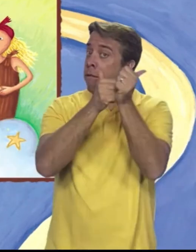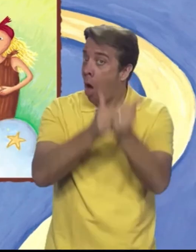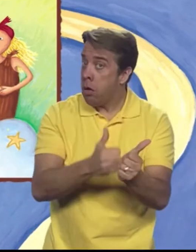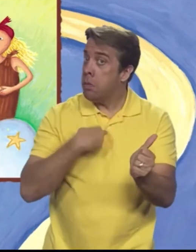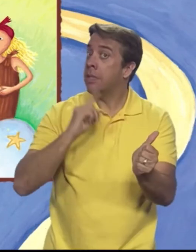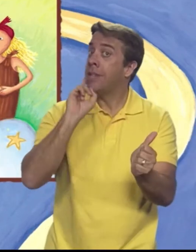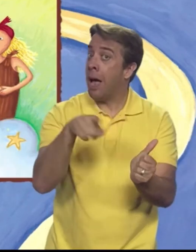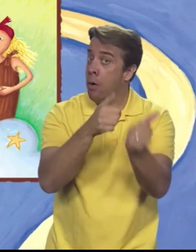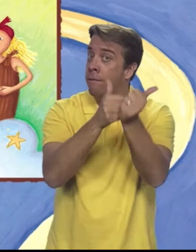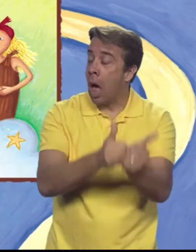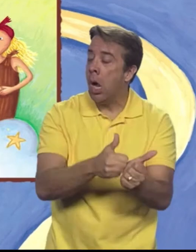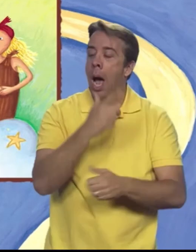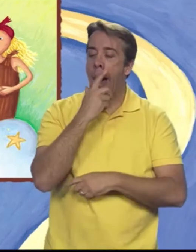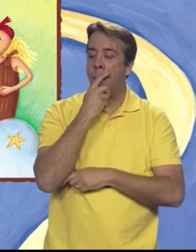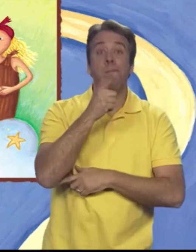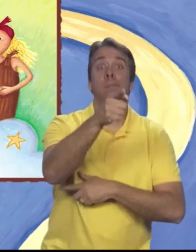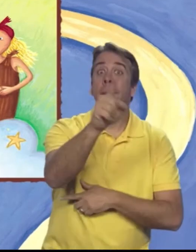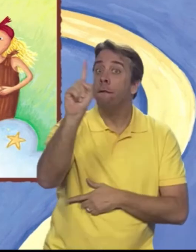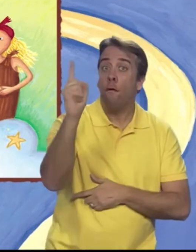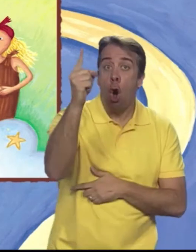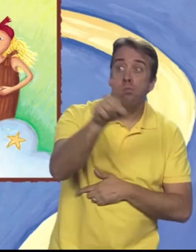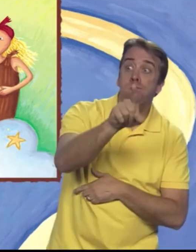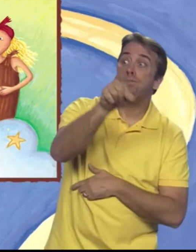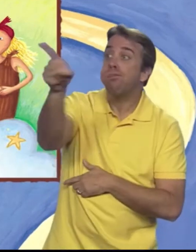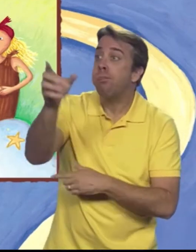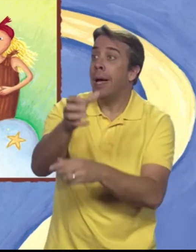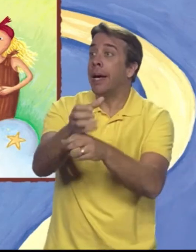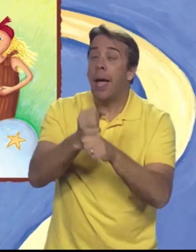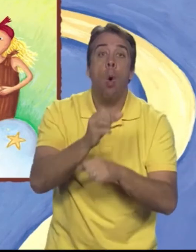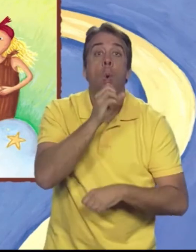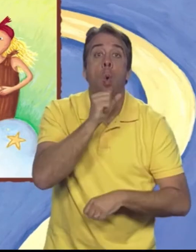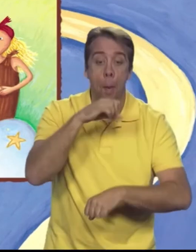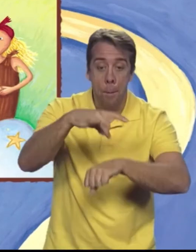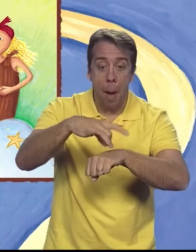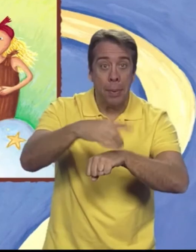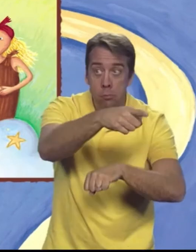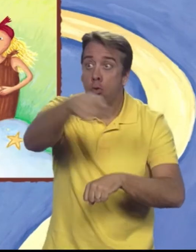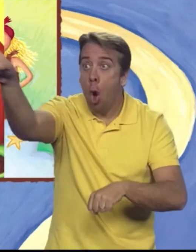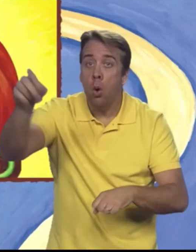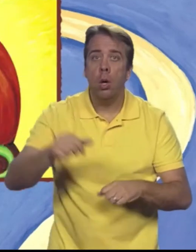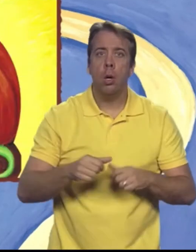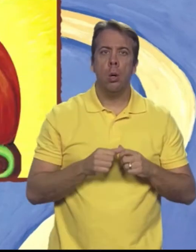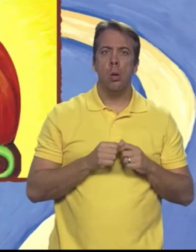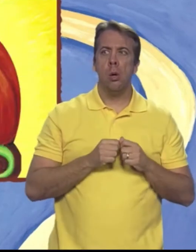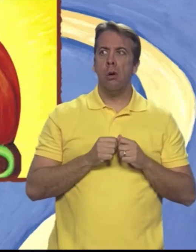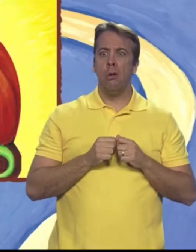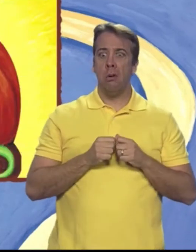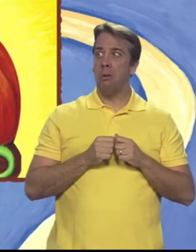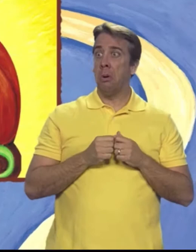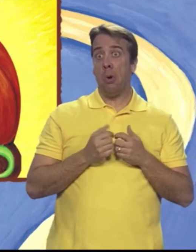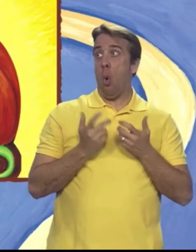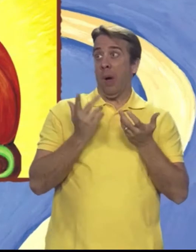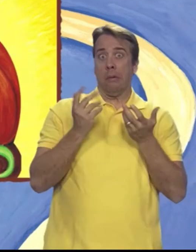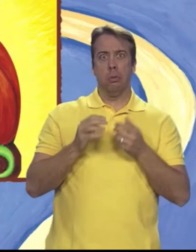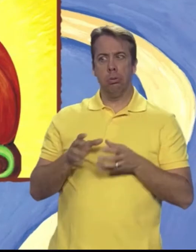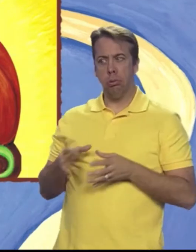she ordered. Fetch me the biggest pumpkin you can find. Cinderella did so at once without asking why.